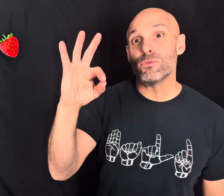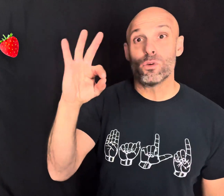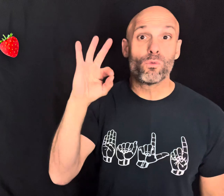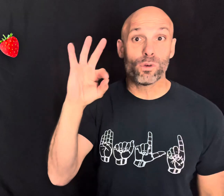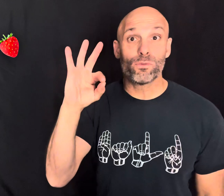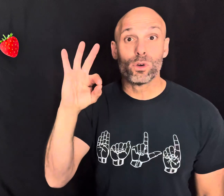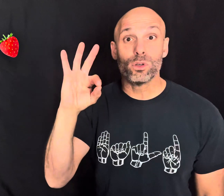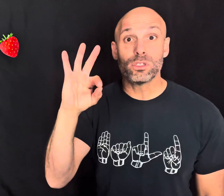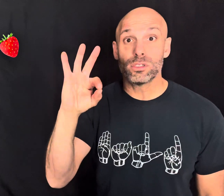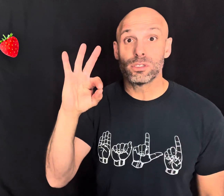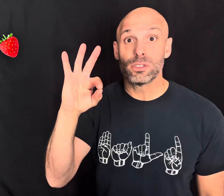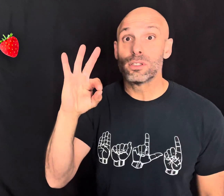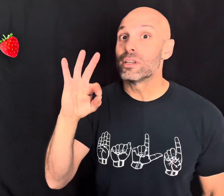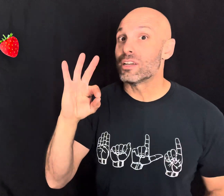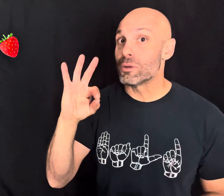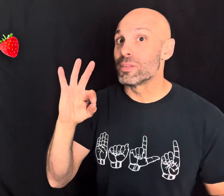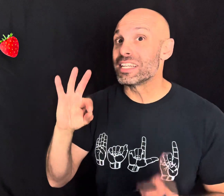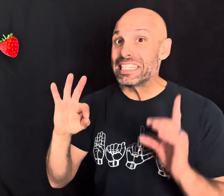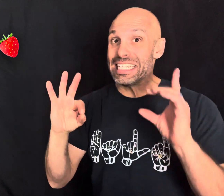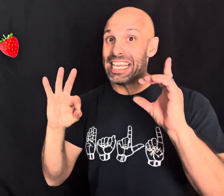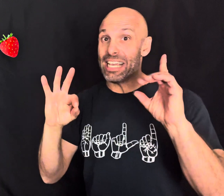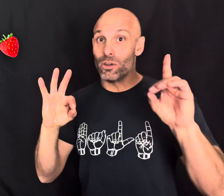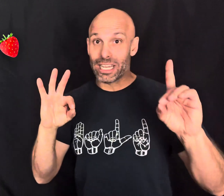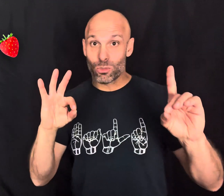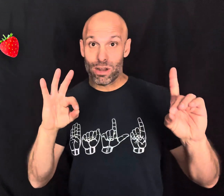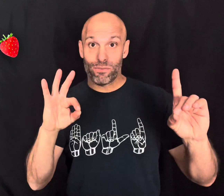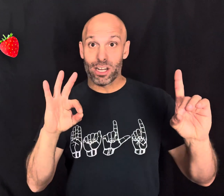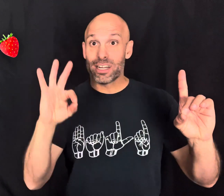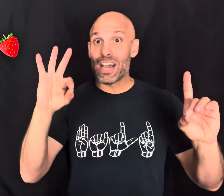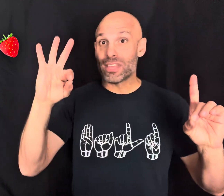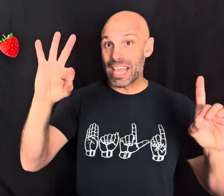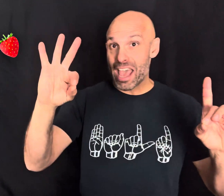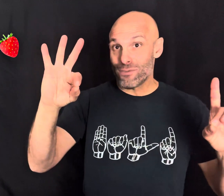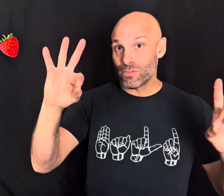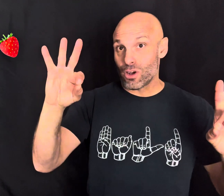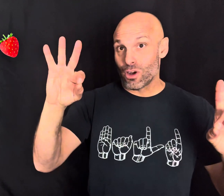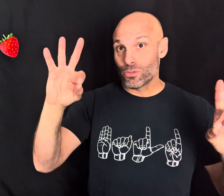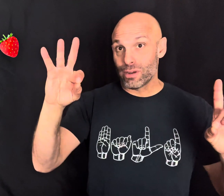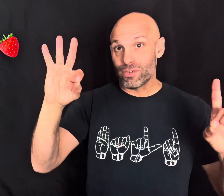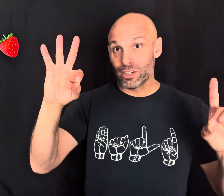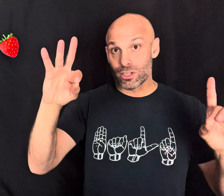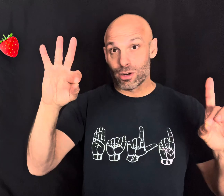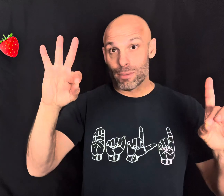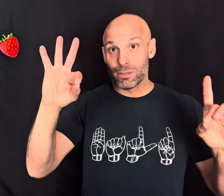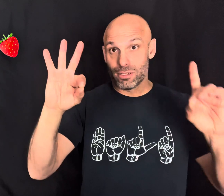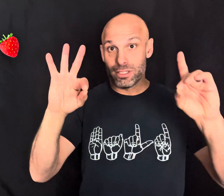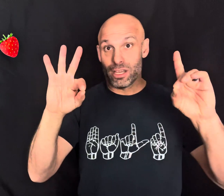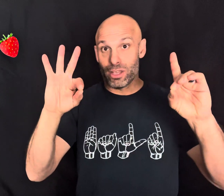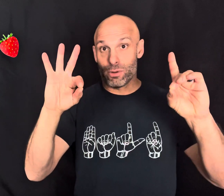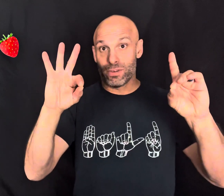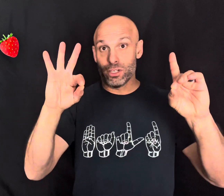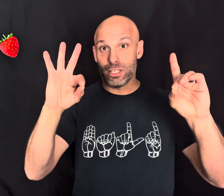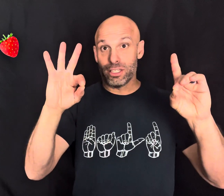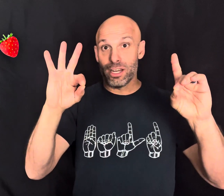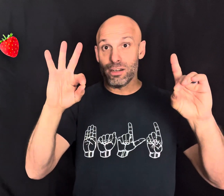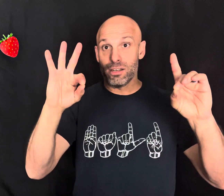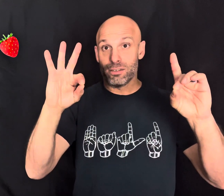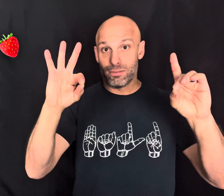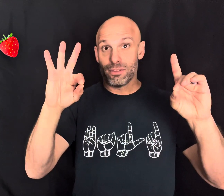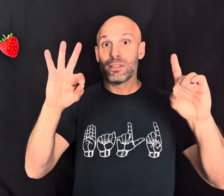for fruit. And remember, the D only has one finger. Now the F, all three fingers are up. See how they reversed it there?